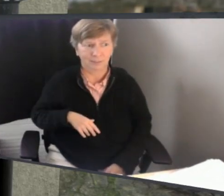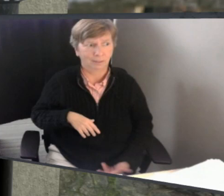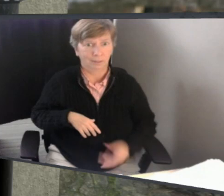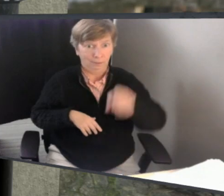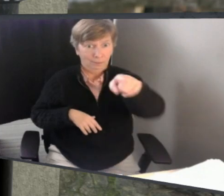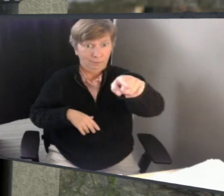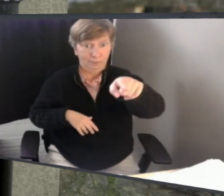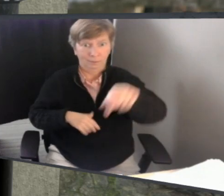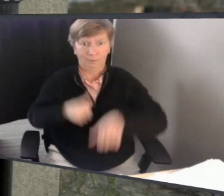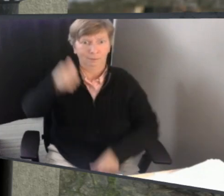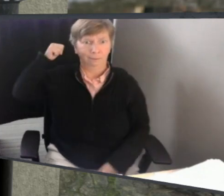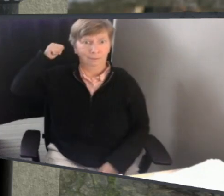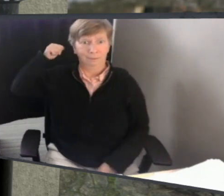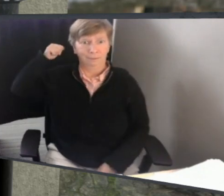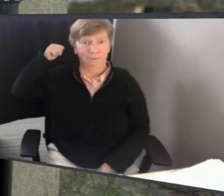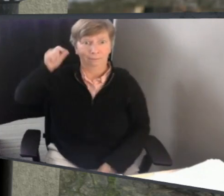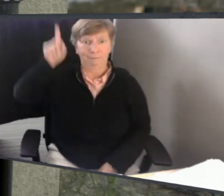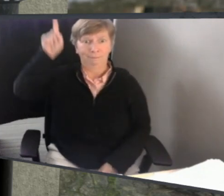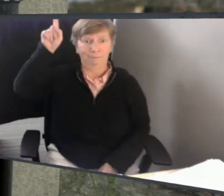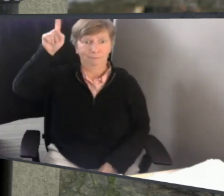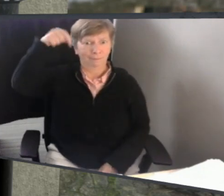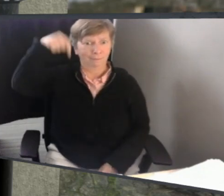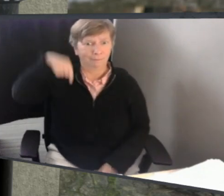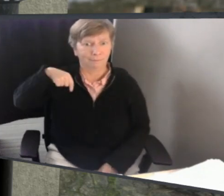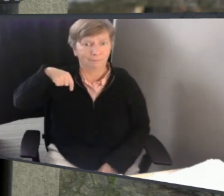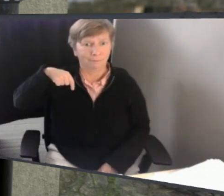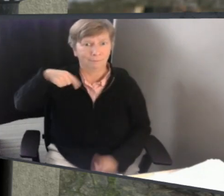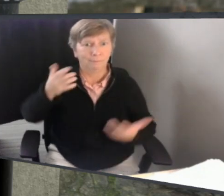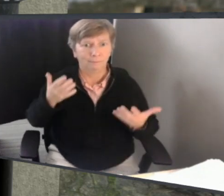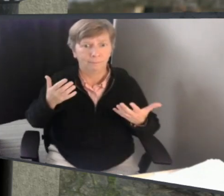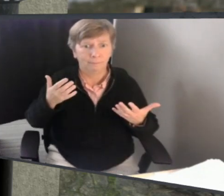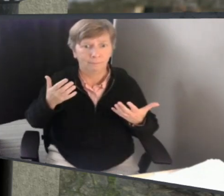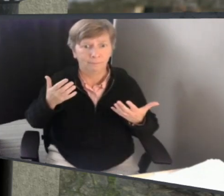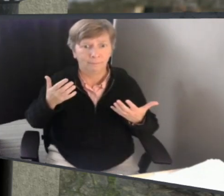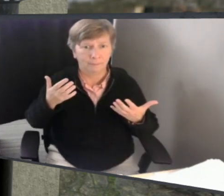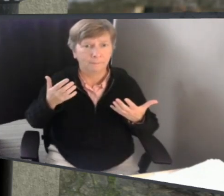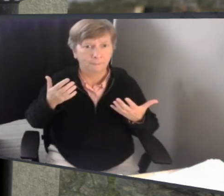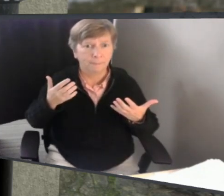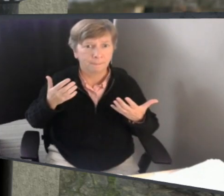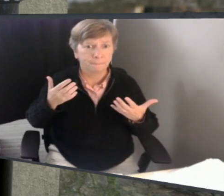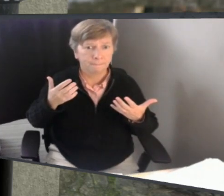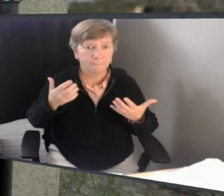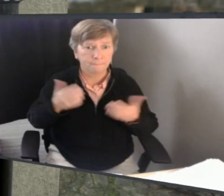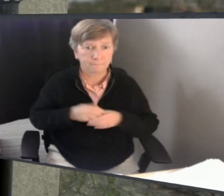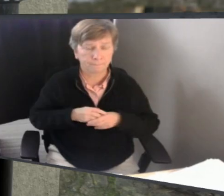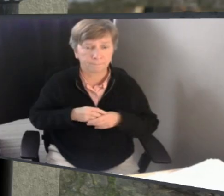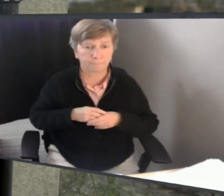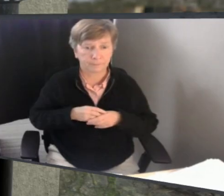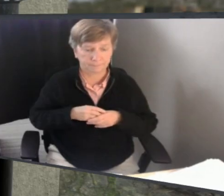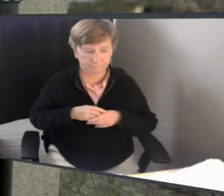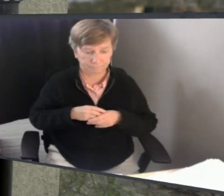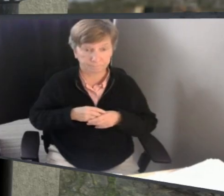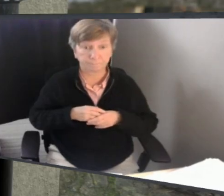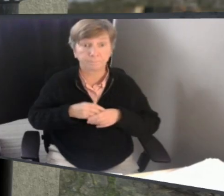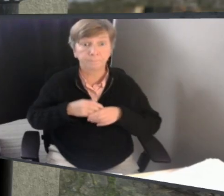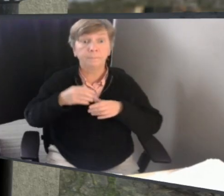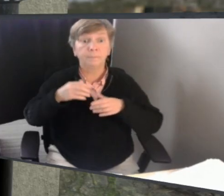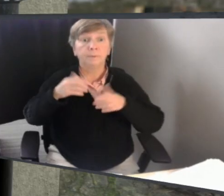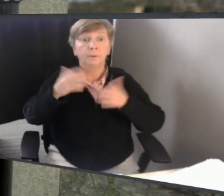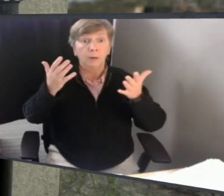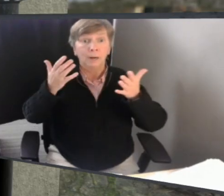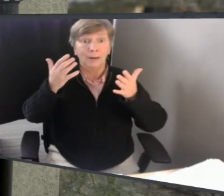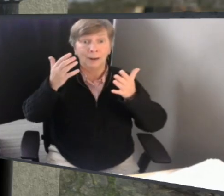the space. And we think about this Hubs space. If people are behind me or beside me or in front of me or above